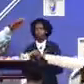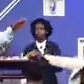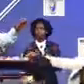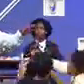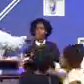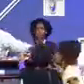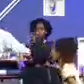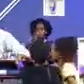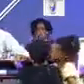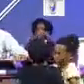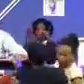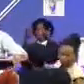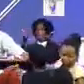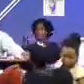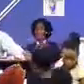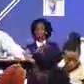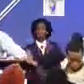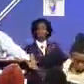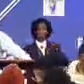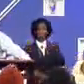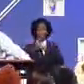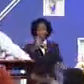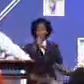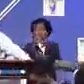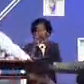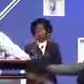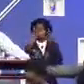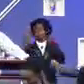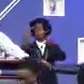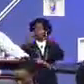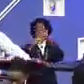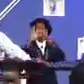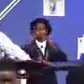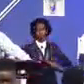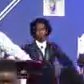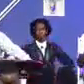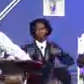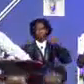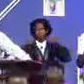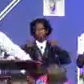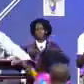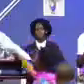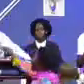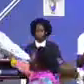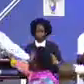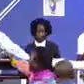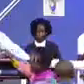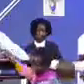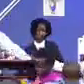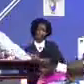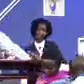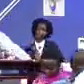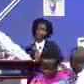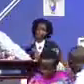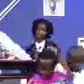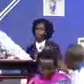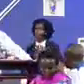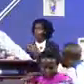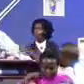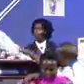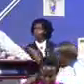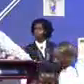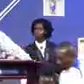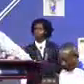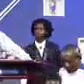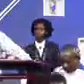Ngaboteka wano ku altar mukama abeke ebintu bya sinka na mbulamu bwo. As you put on the altar, may the Lord meet some mukama issues in your life. Ebintu bya sinka